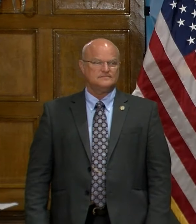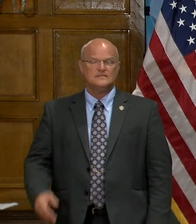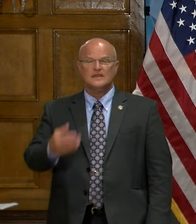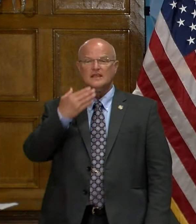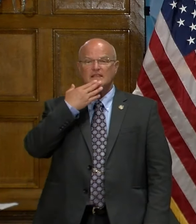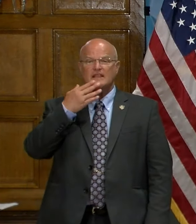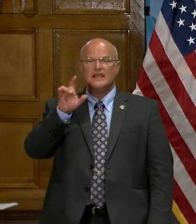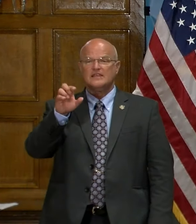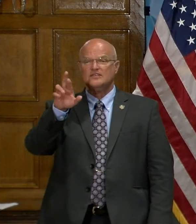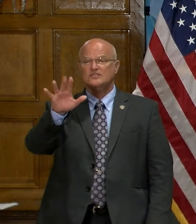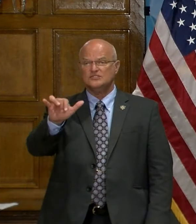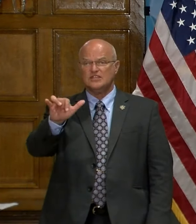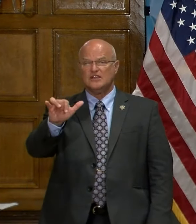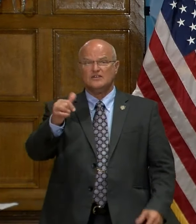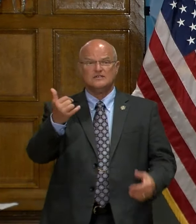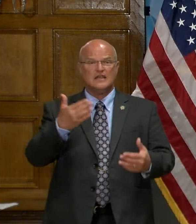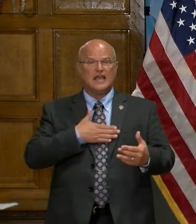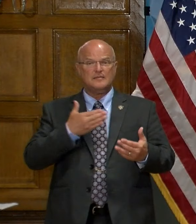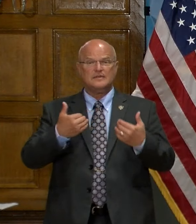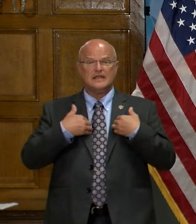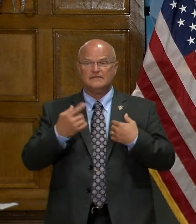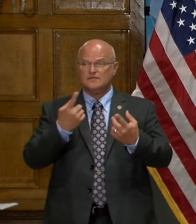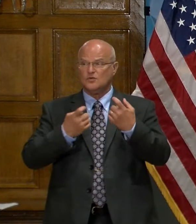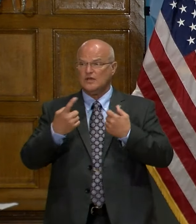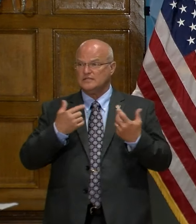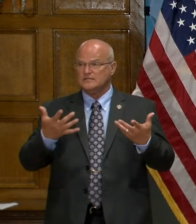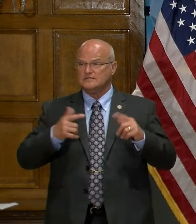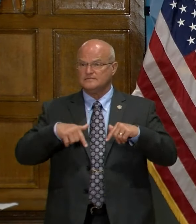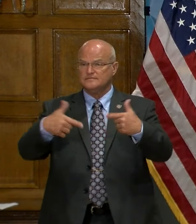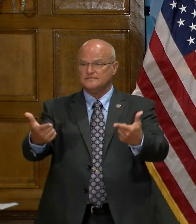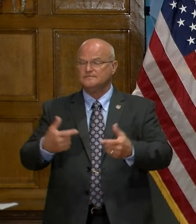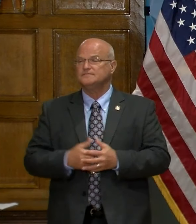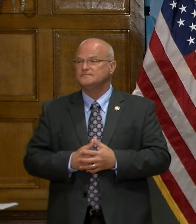Thank you, Jerry. And with that, we'll have to take any questions.